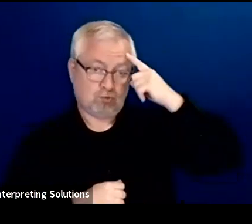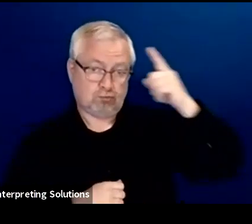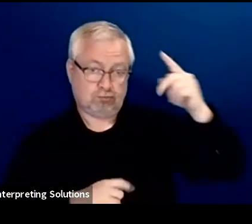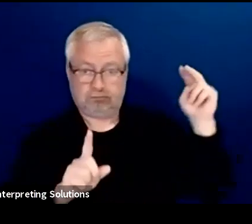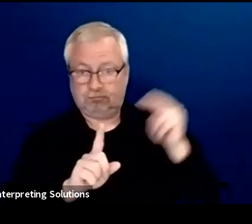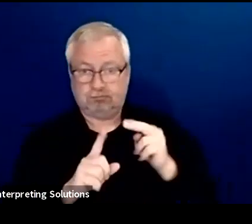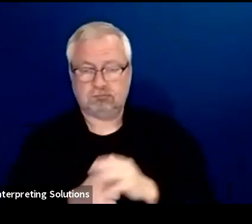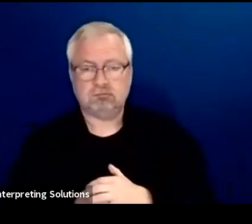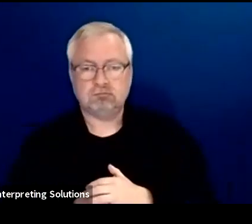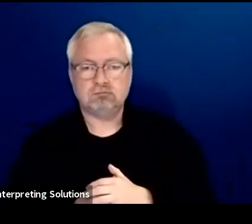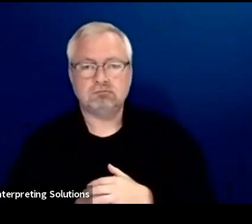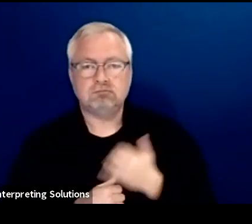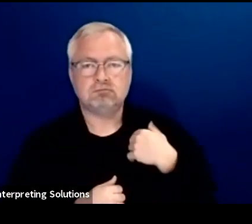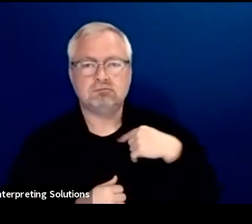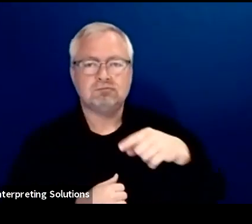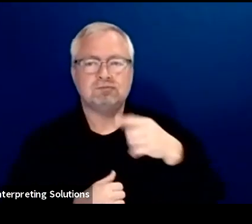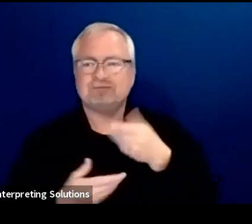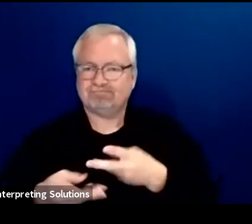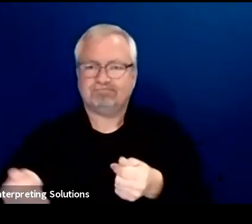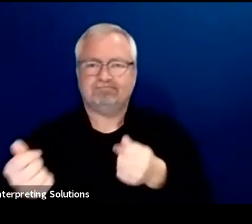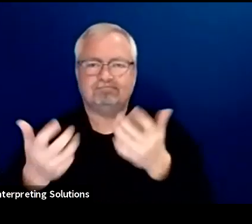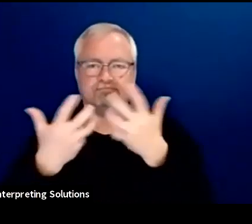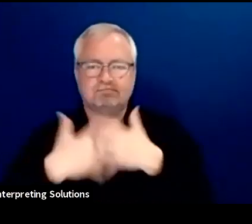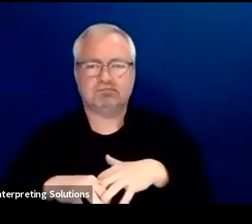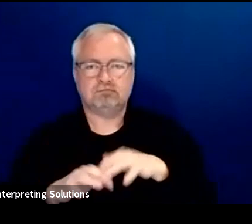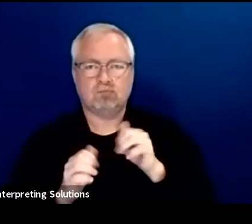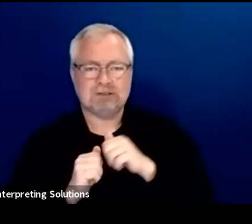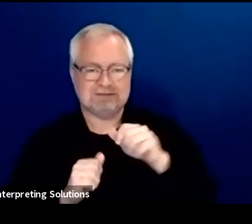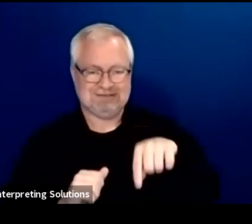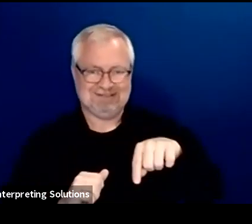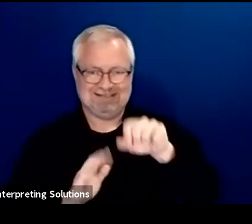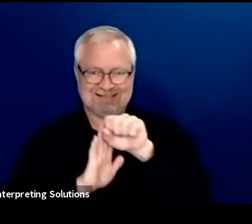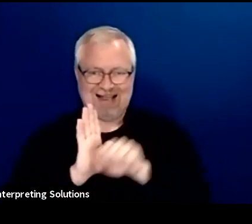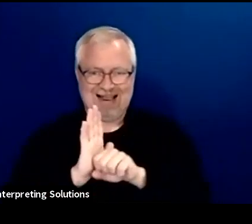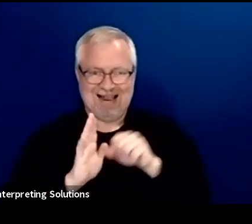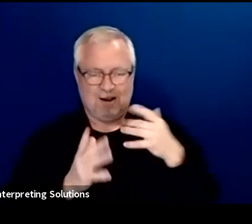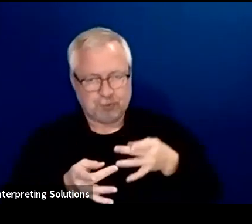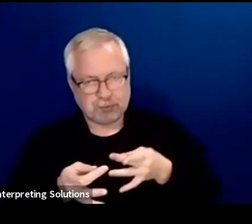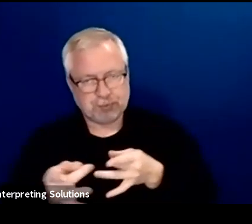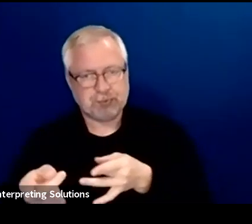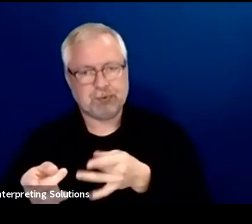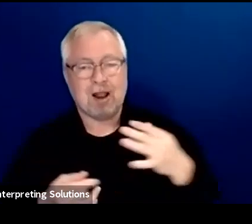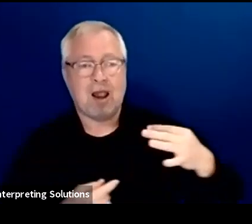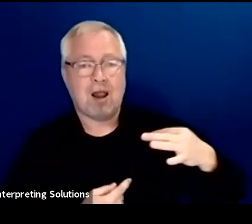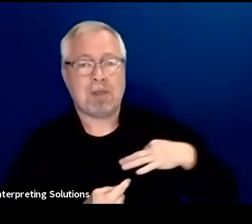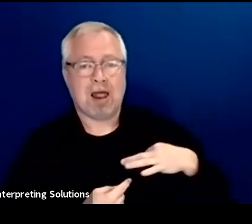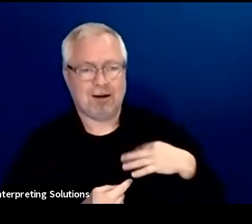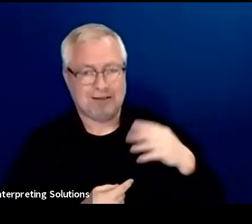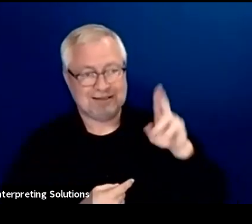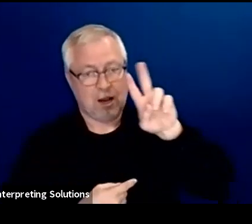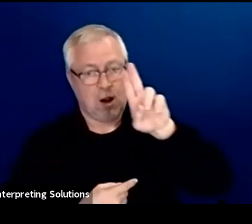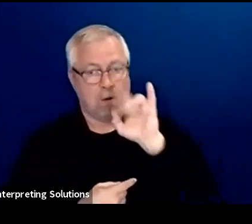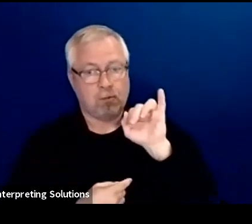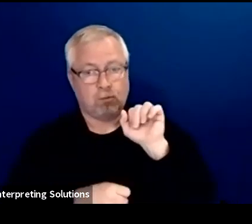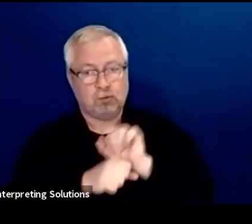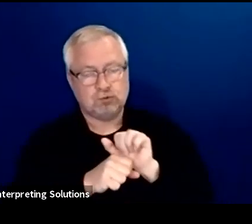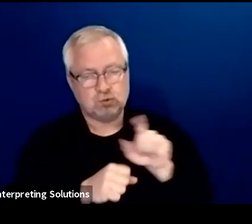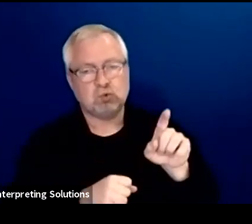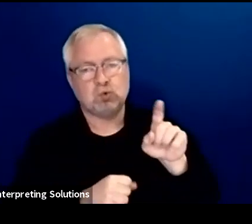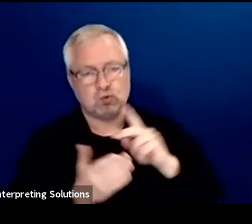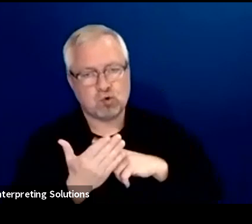streamline our process. And there's a really common eligibility issue in our state's unemployment insurance program that the executive order the